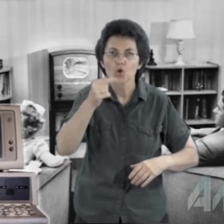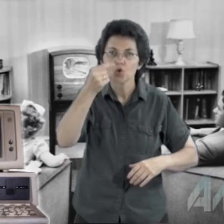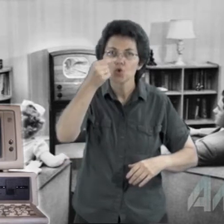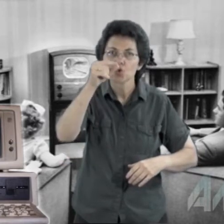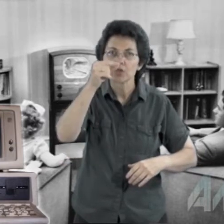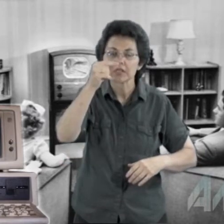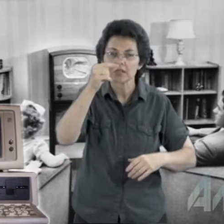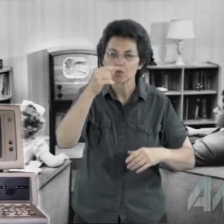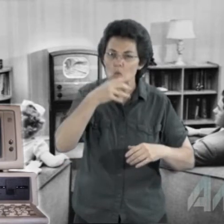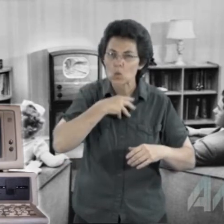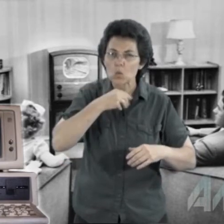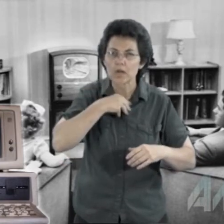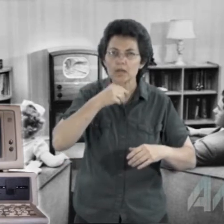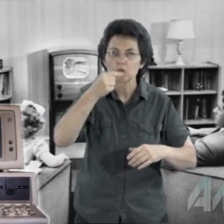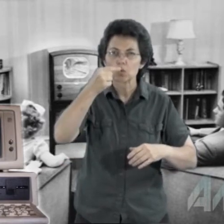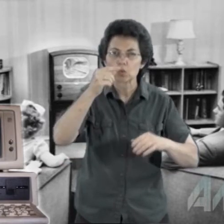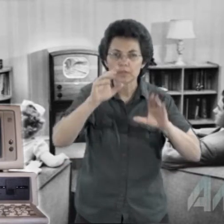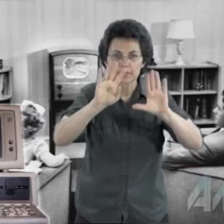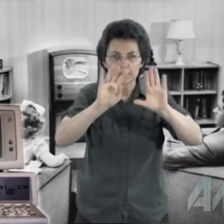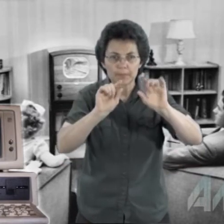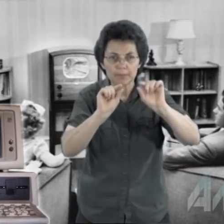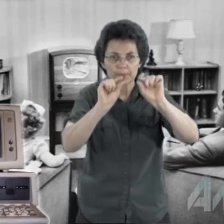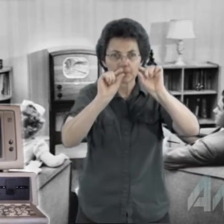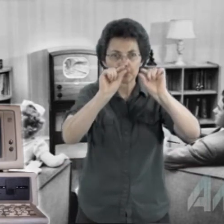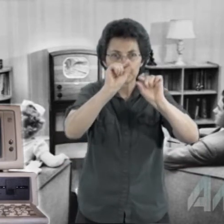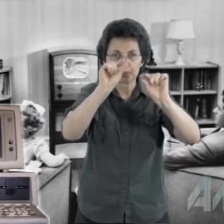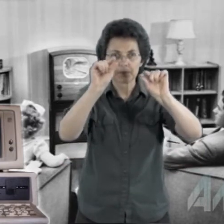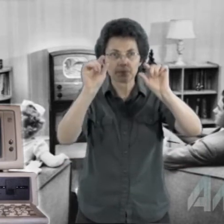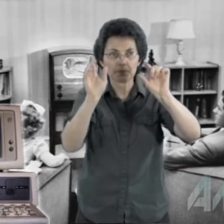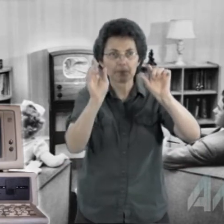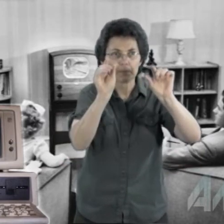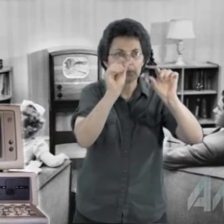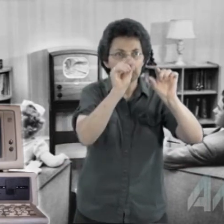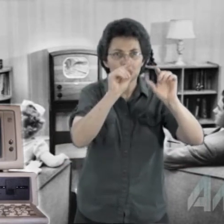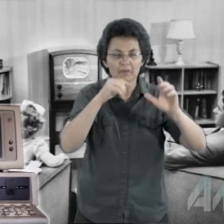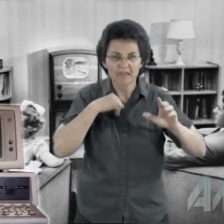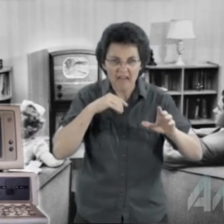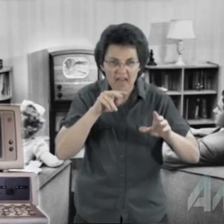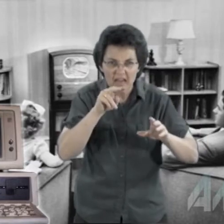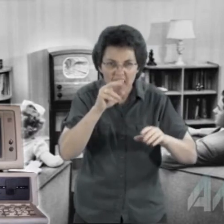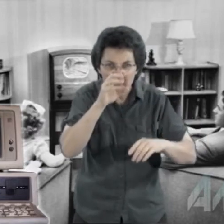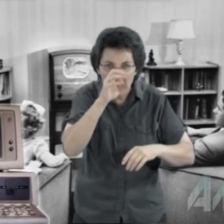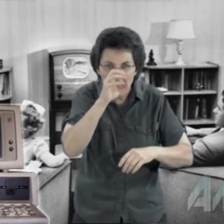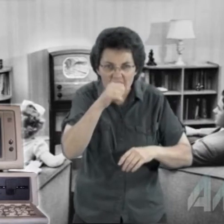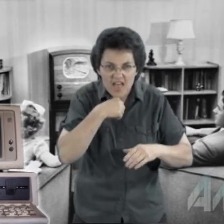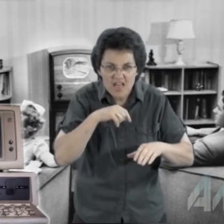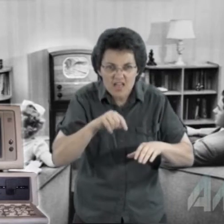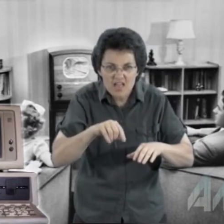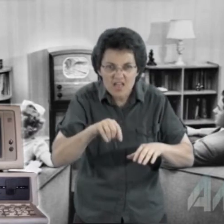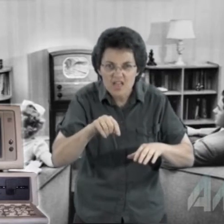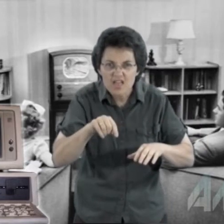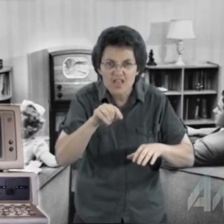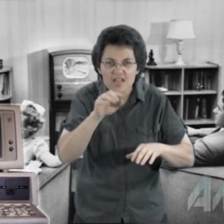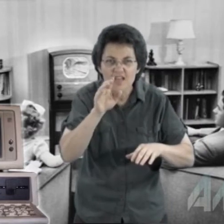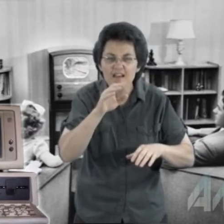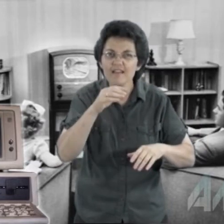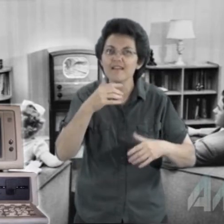have now. It had green and white text that scrolled up the screen as I typed on the keyboard. I felt